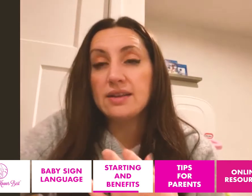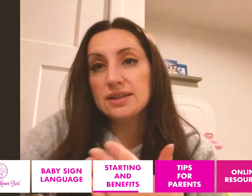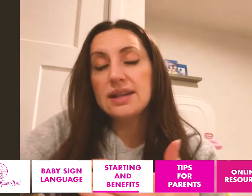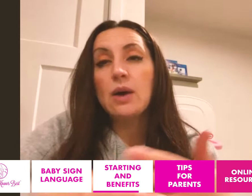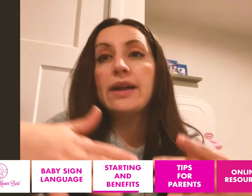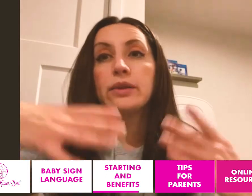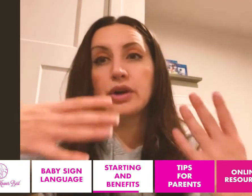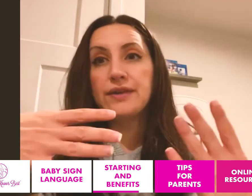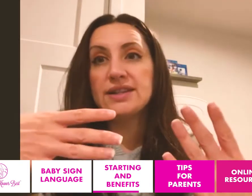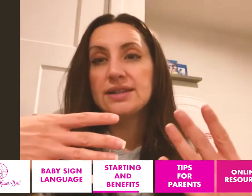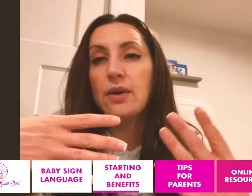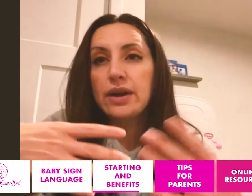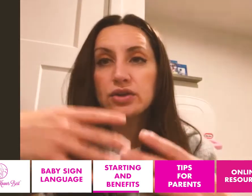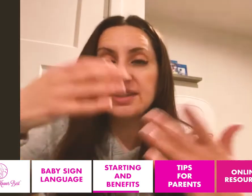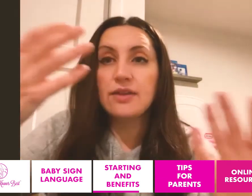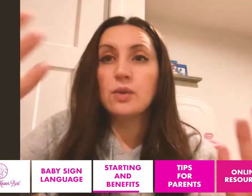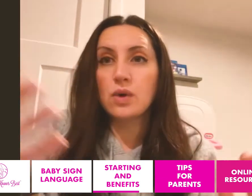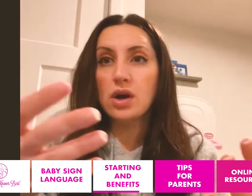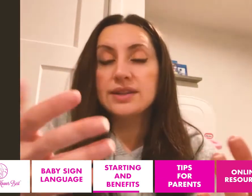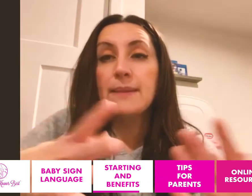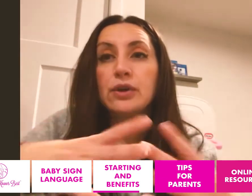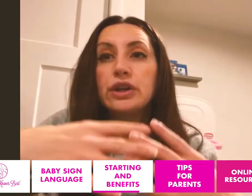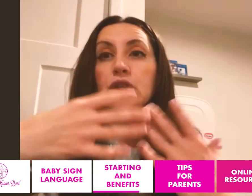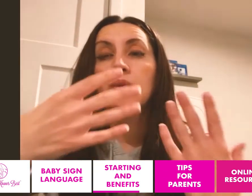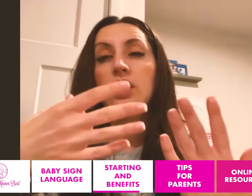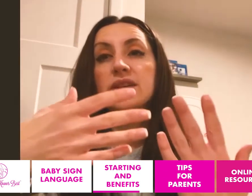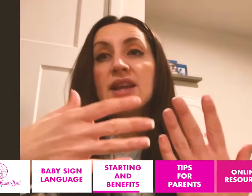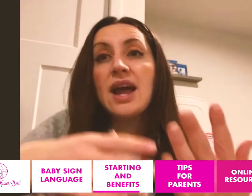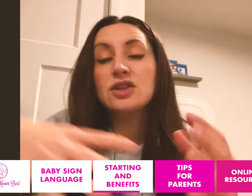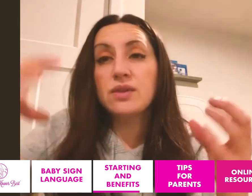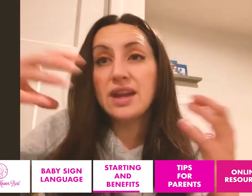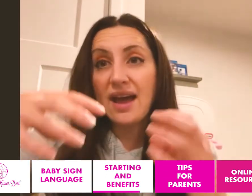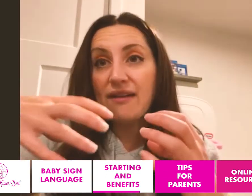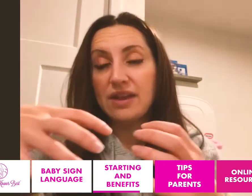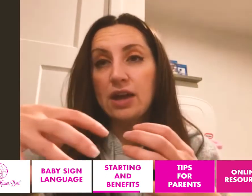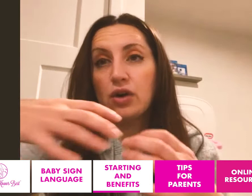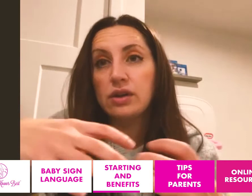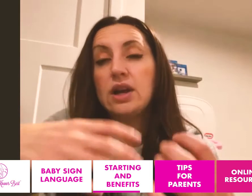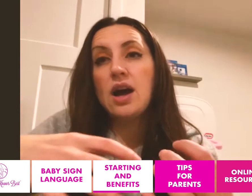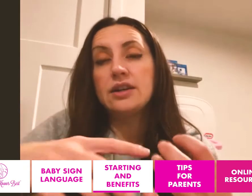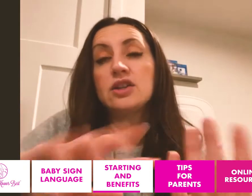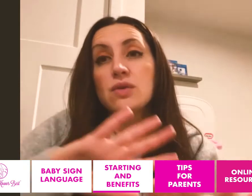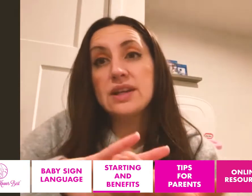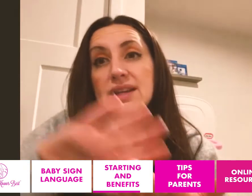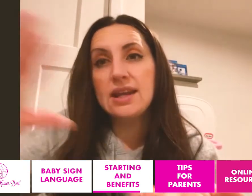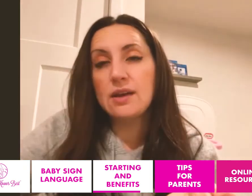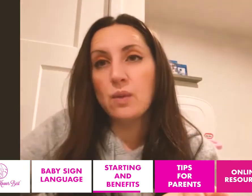is how I learn, this is how I understand the world, I'm learning new words. And so they have that early on. And so they take it with